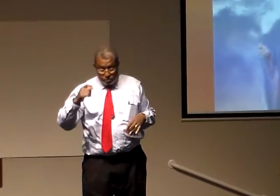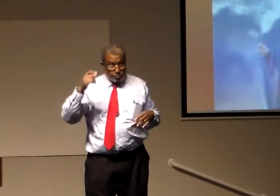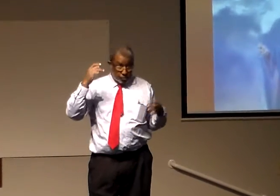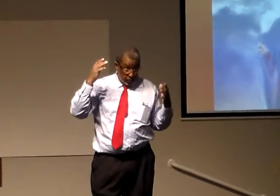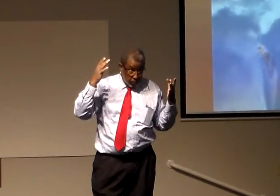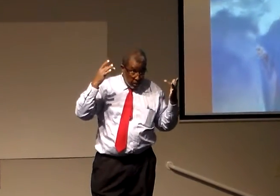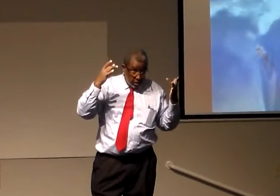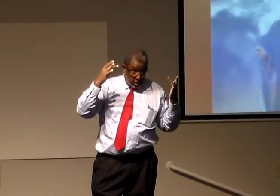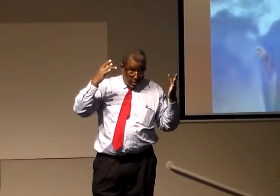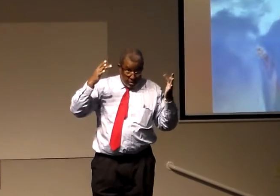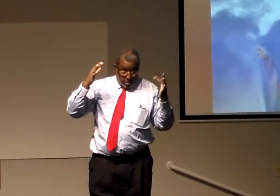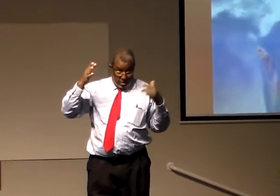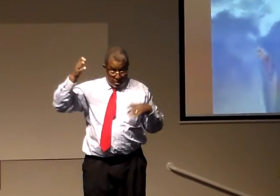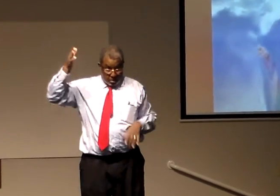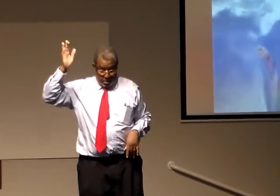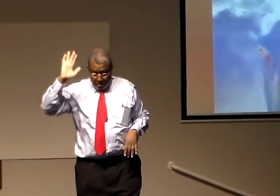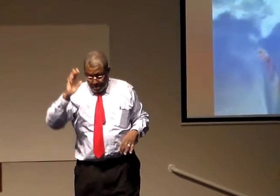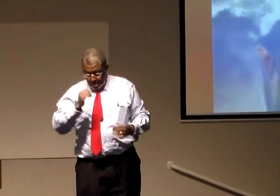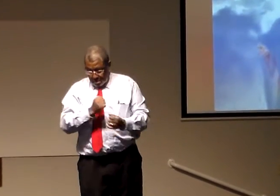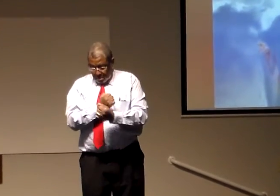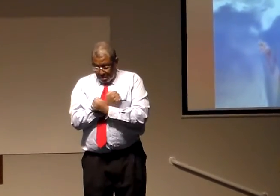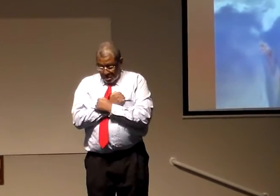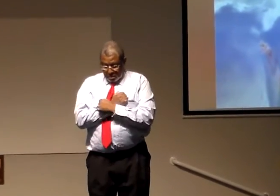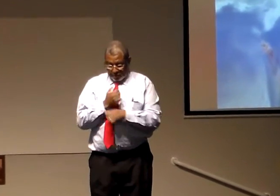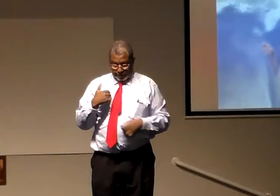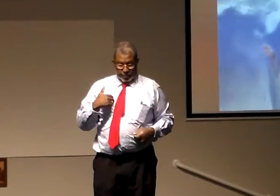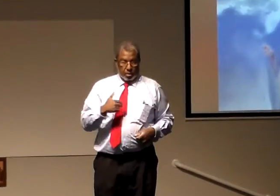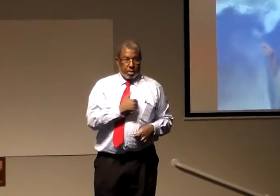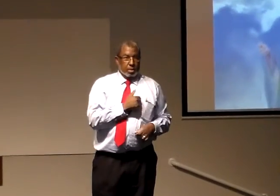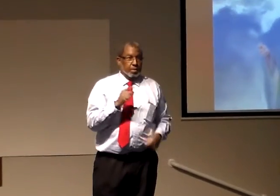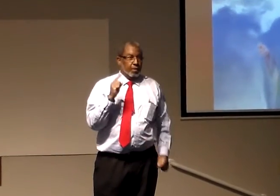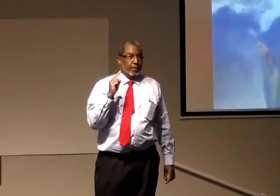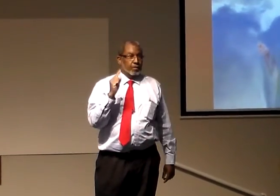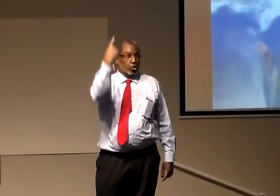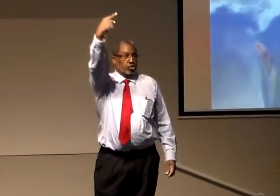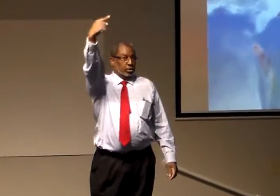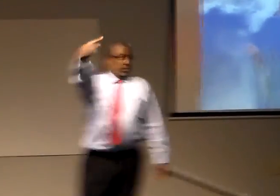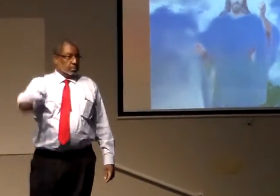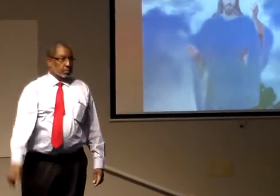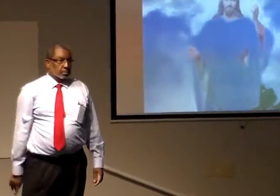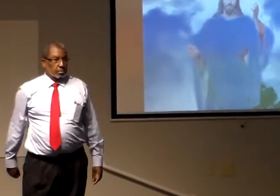God loves us first.